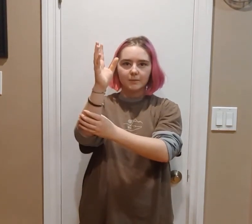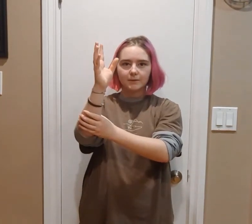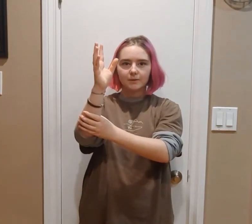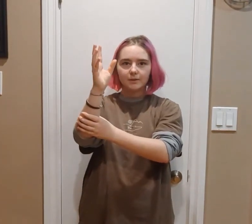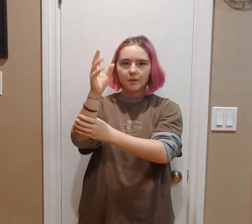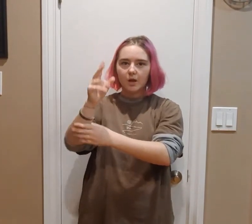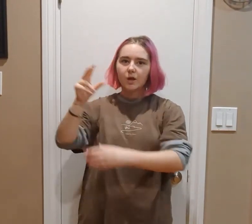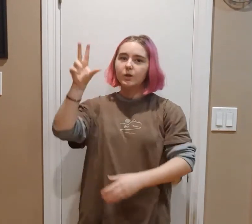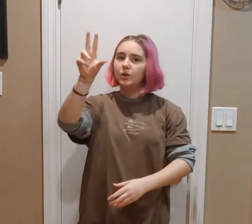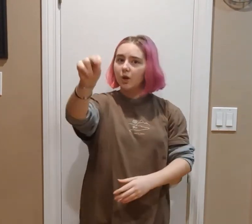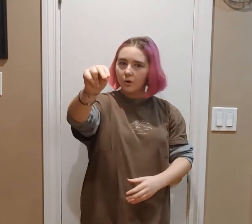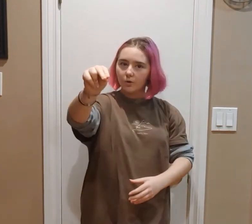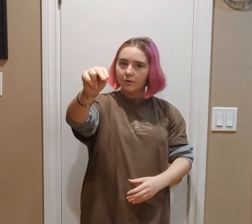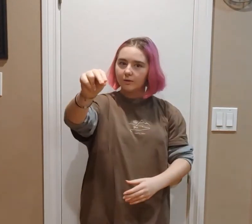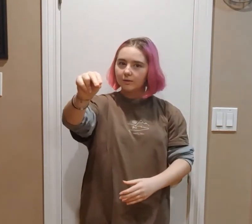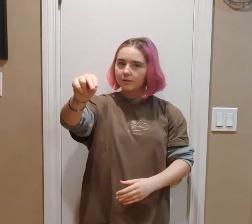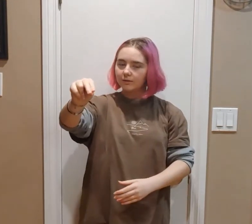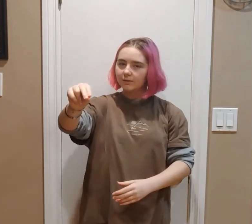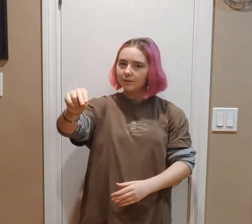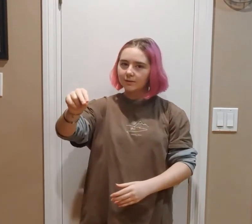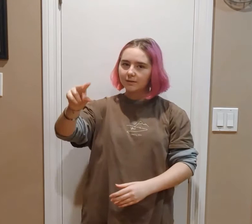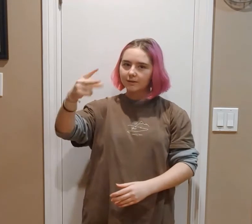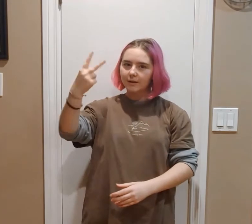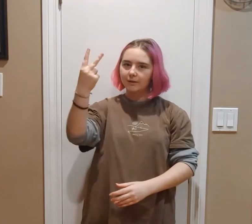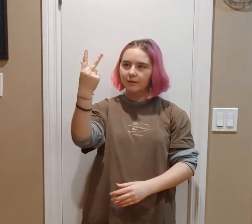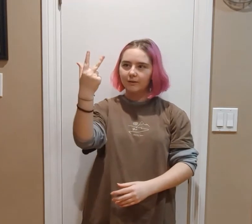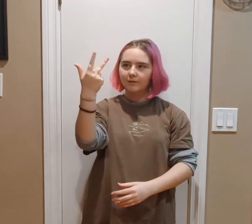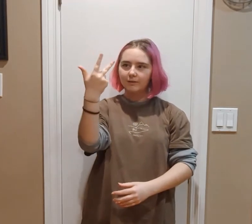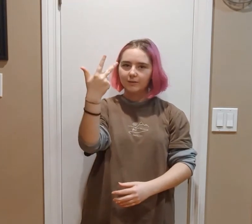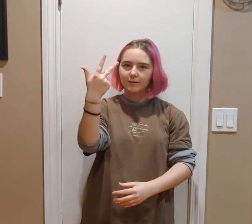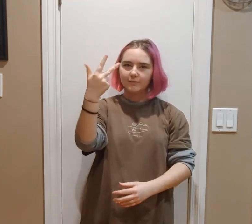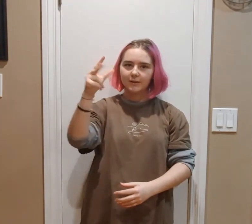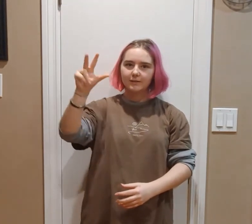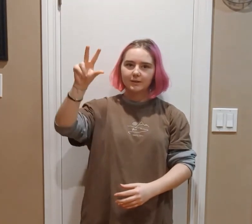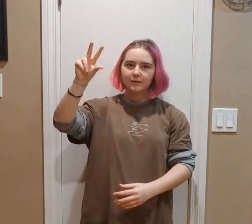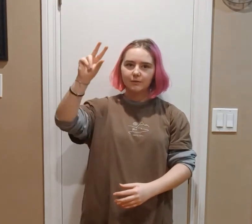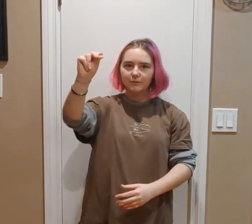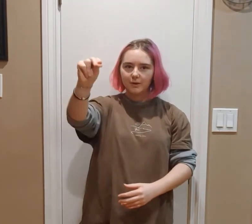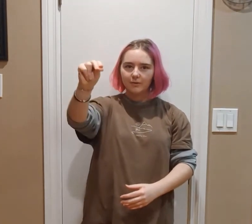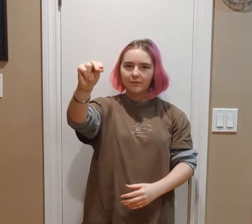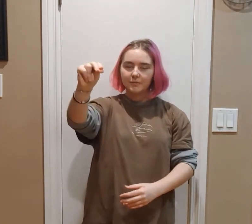bushel. No. Take your three fingers and go no.